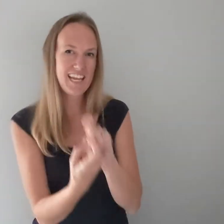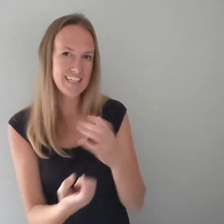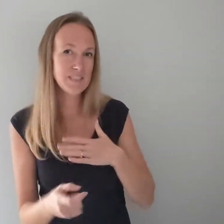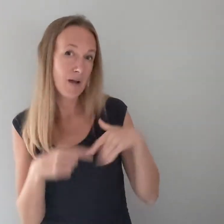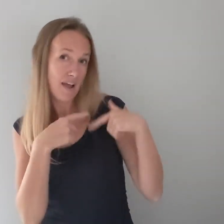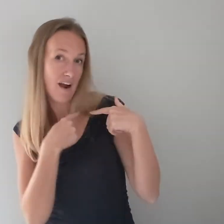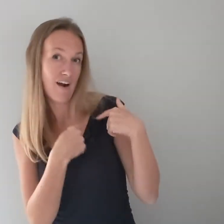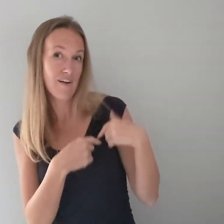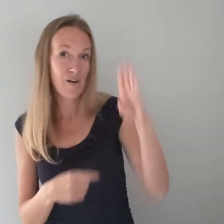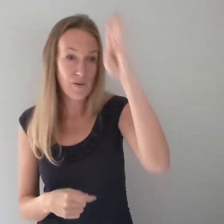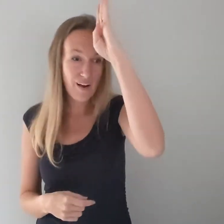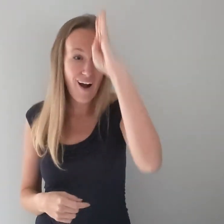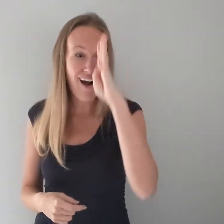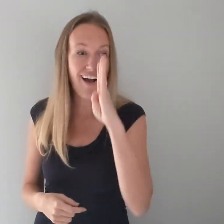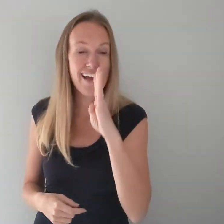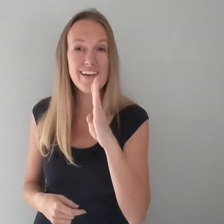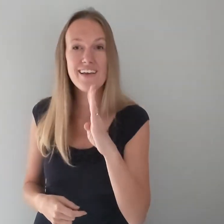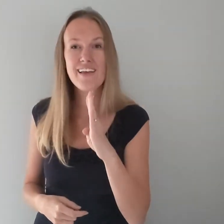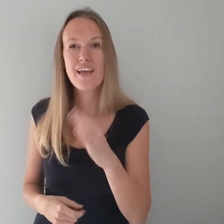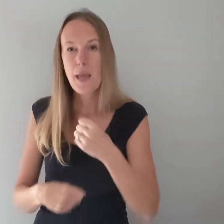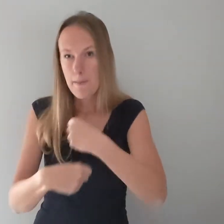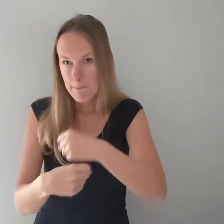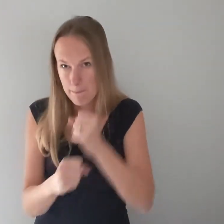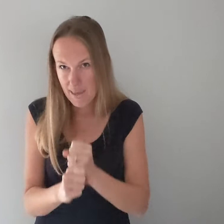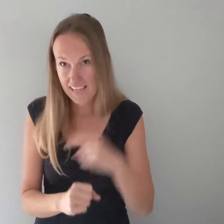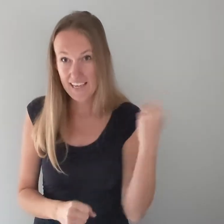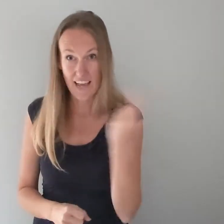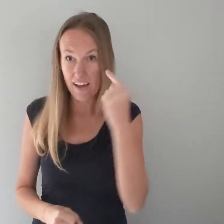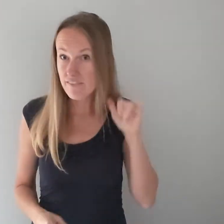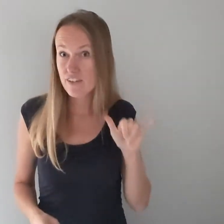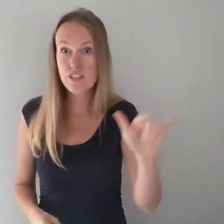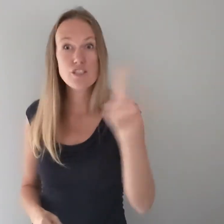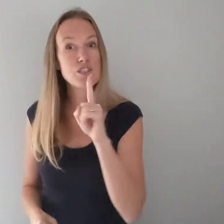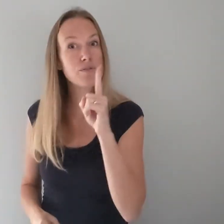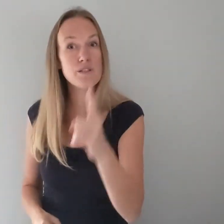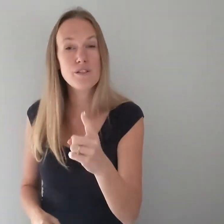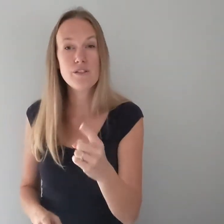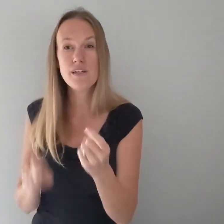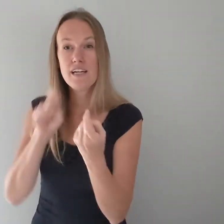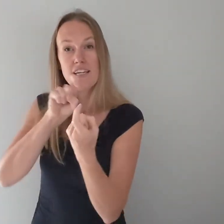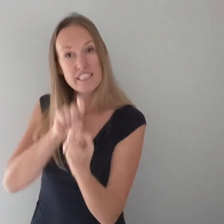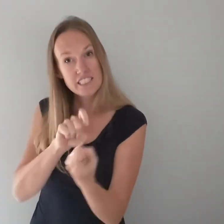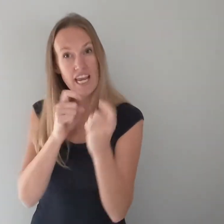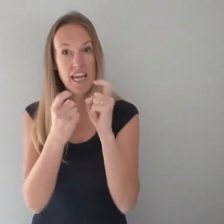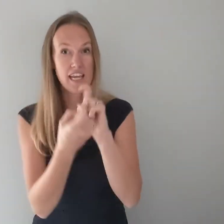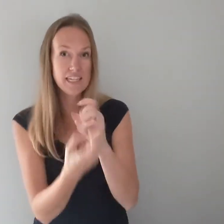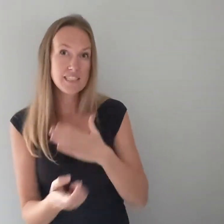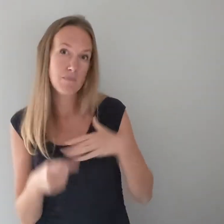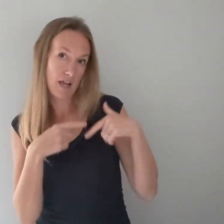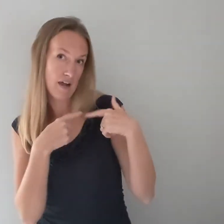Change my heart, oh God. Make it ever true. Change my